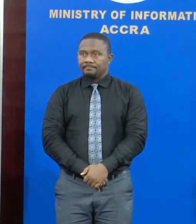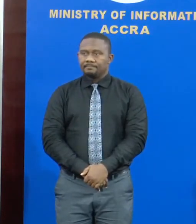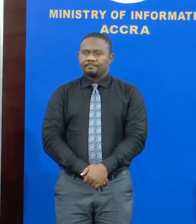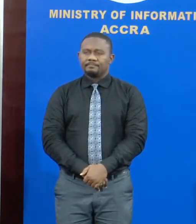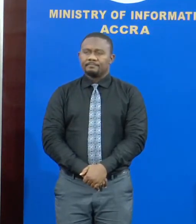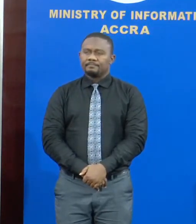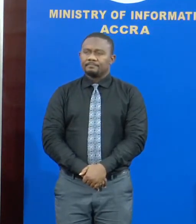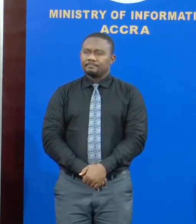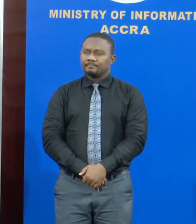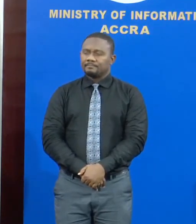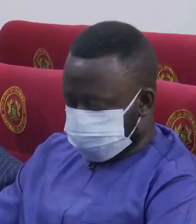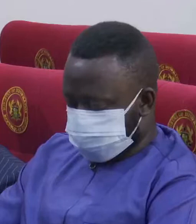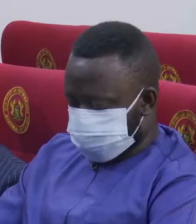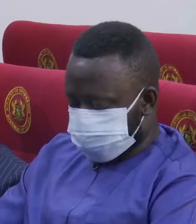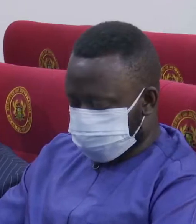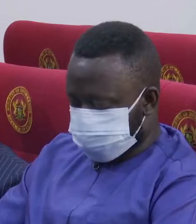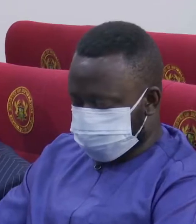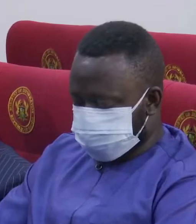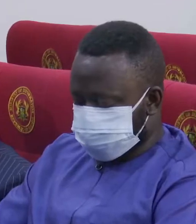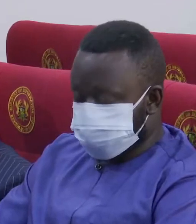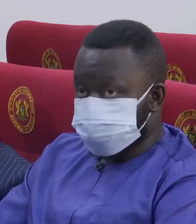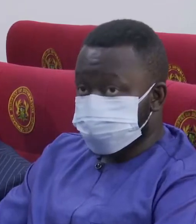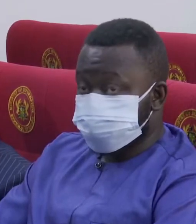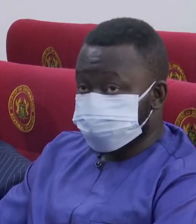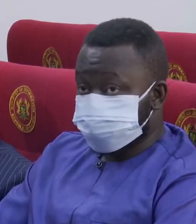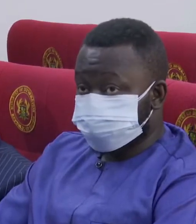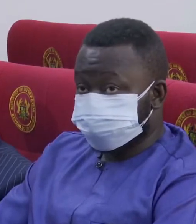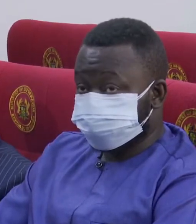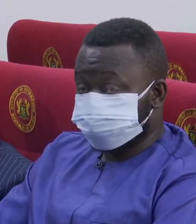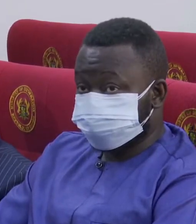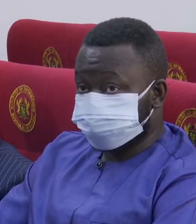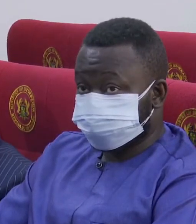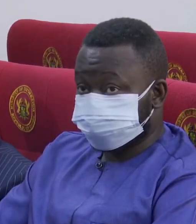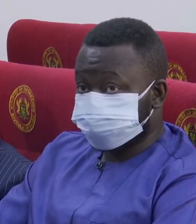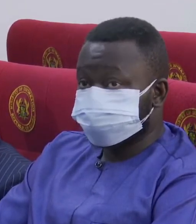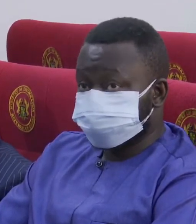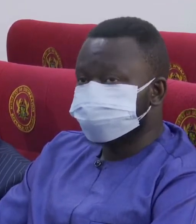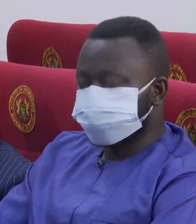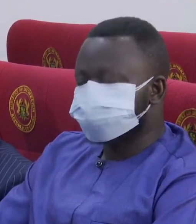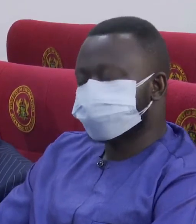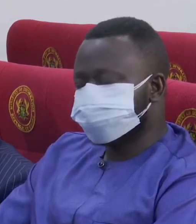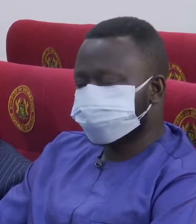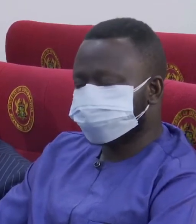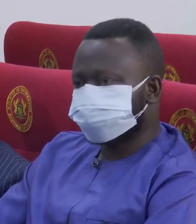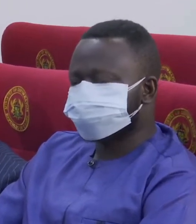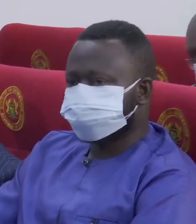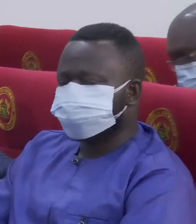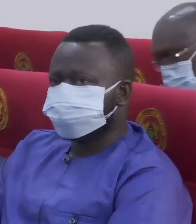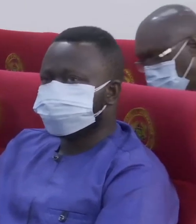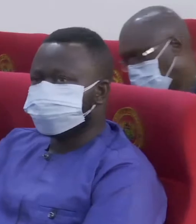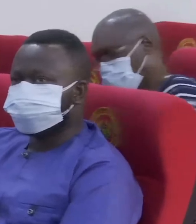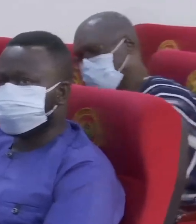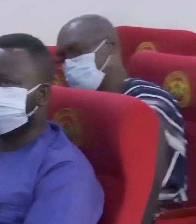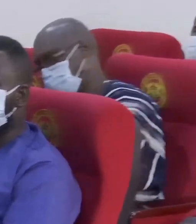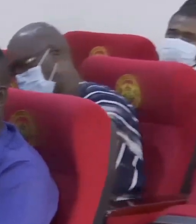the gentleman there wanted to know, so what kind of cost savings is this going to give to